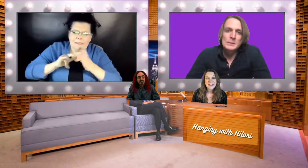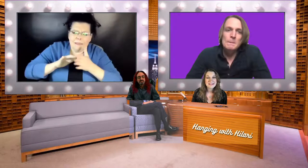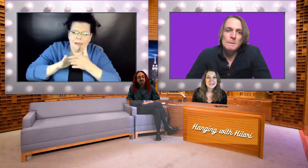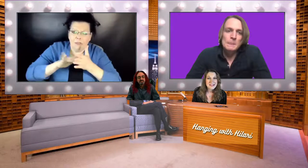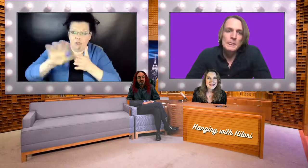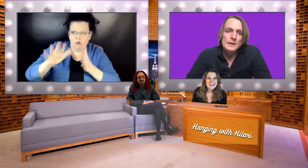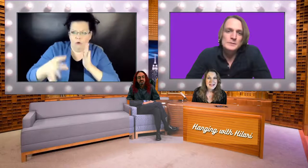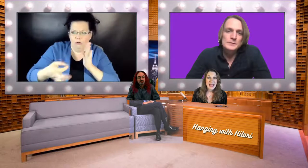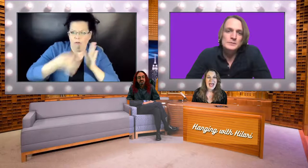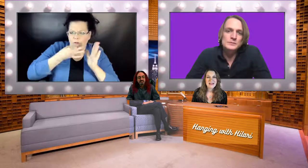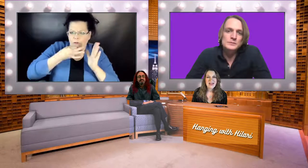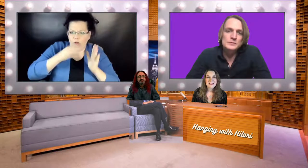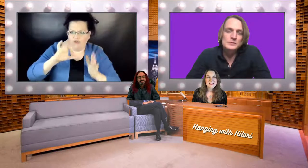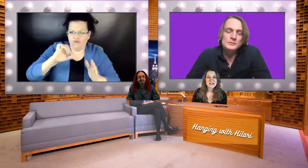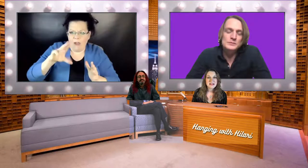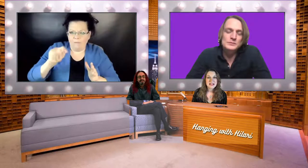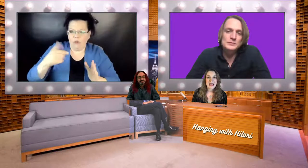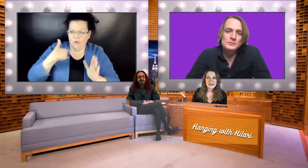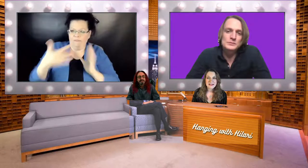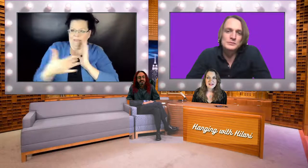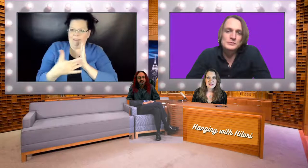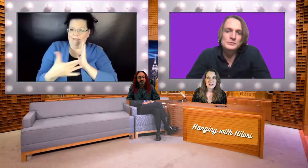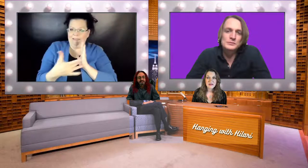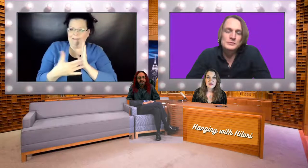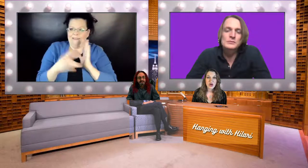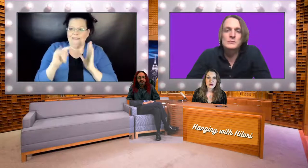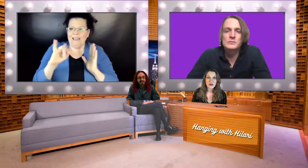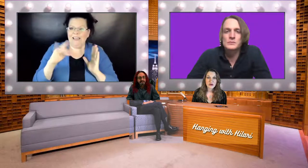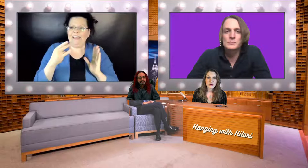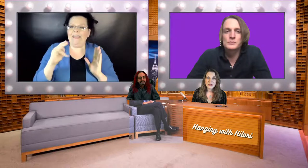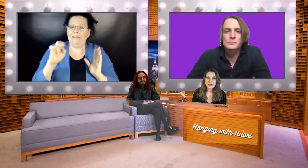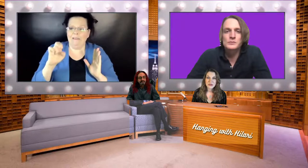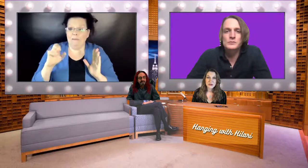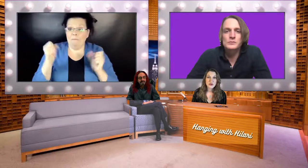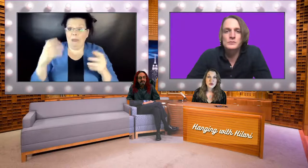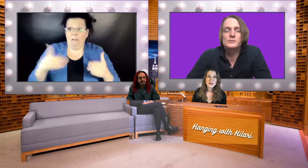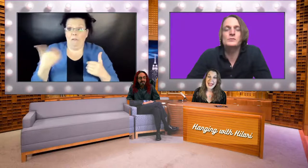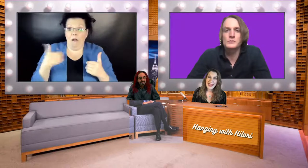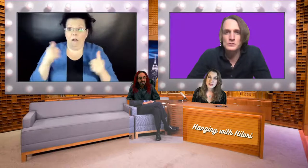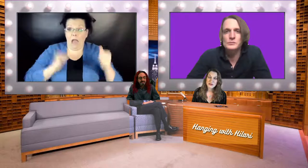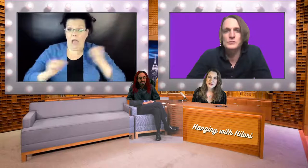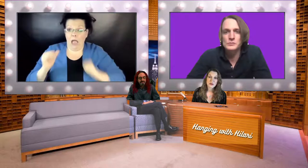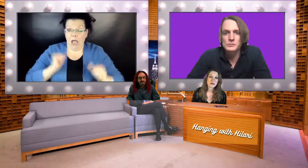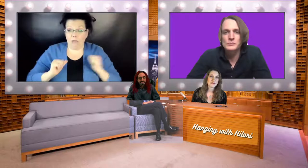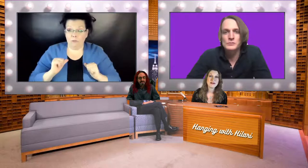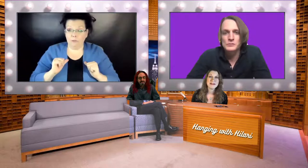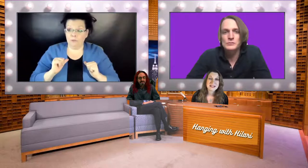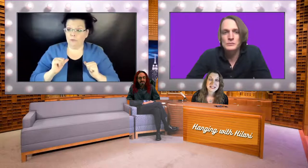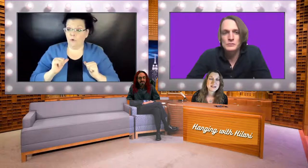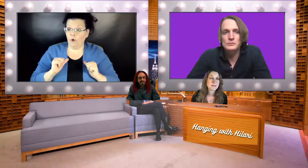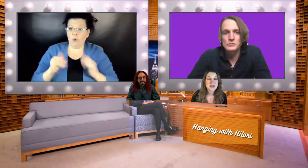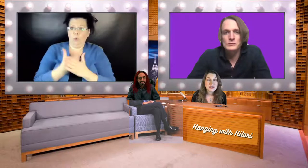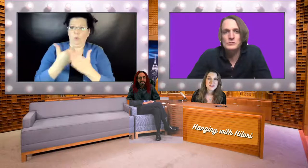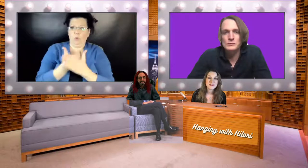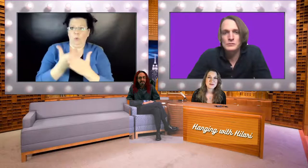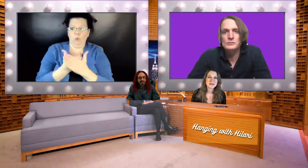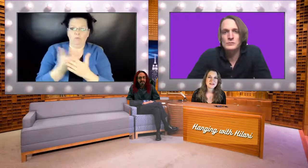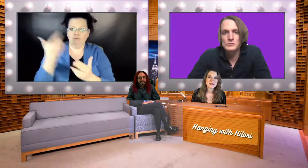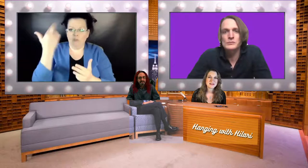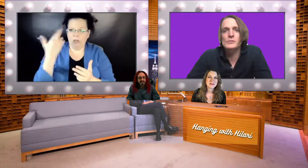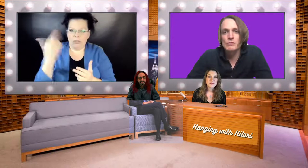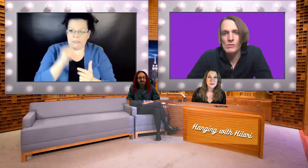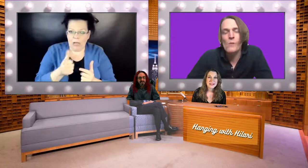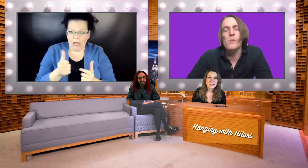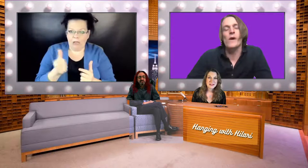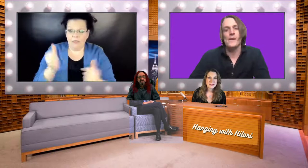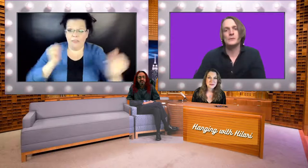have technique. And that's the thing I think a lot of younger actors or new actors don't realize, especially doing